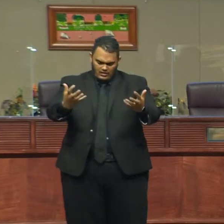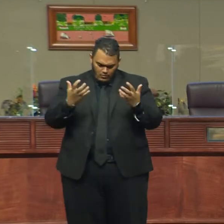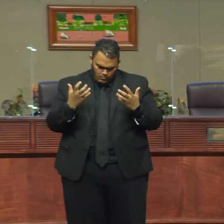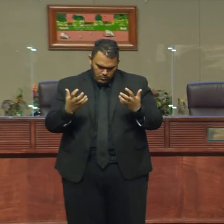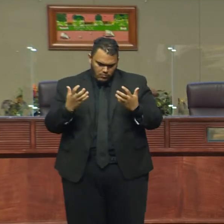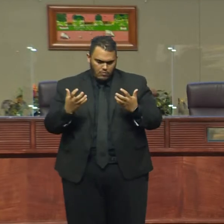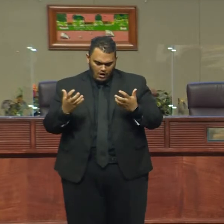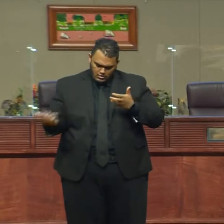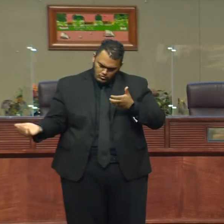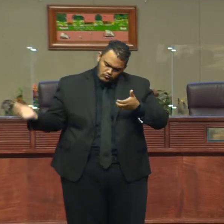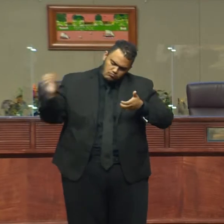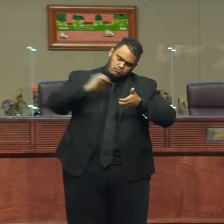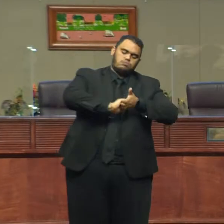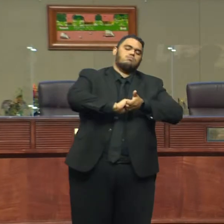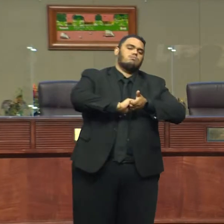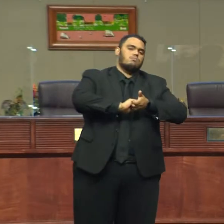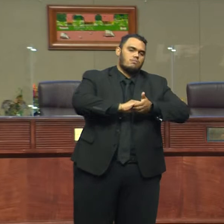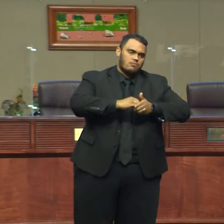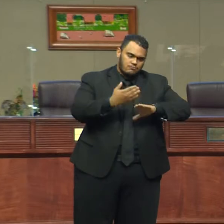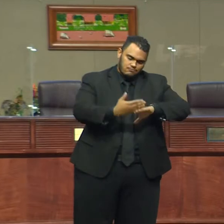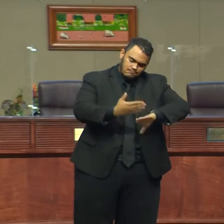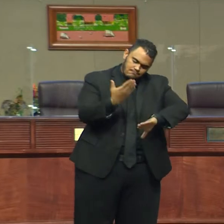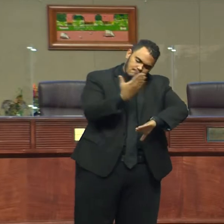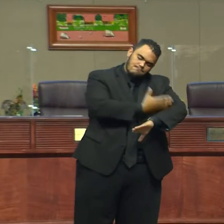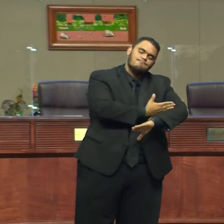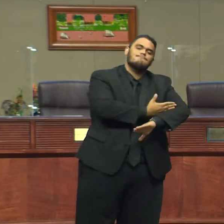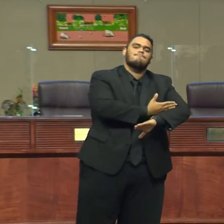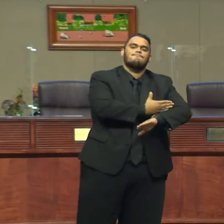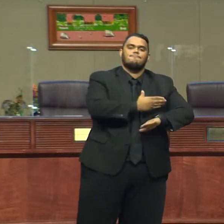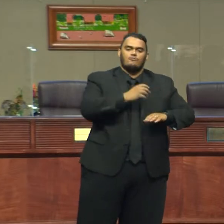working with state and locals to be able to predict